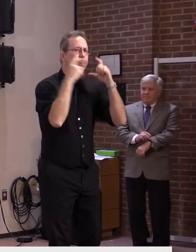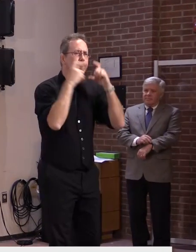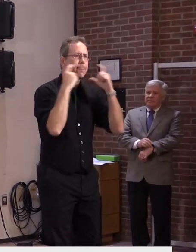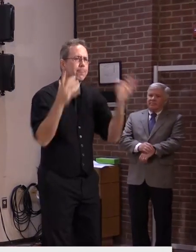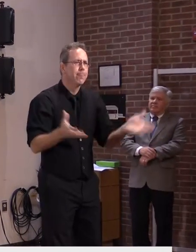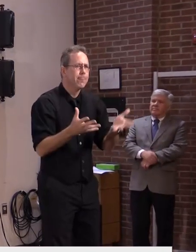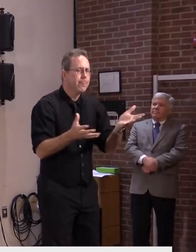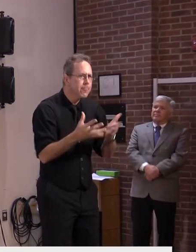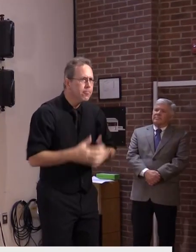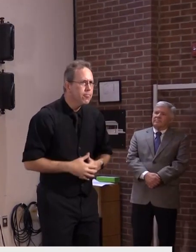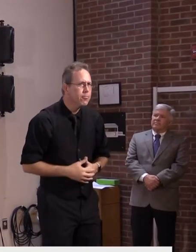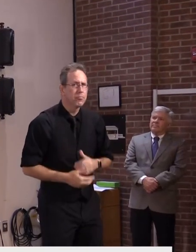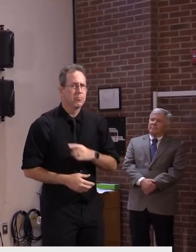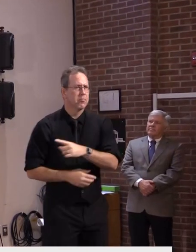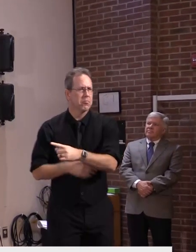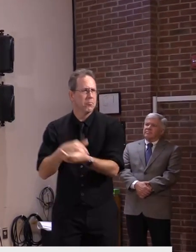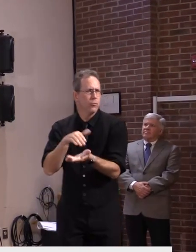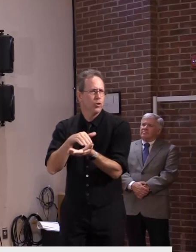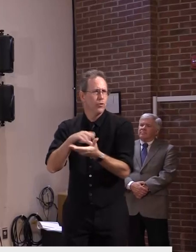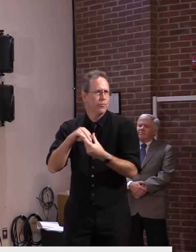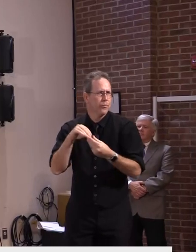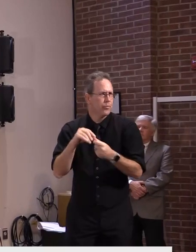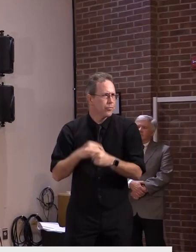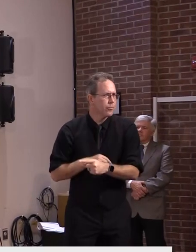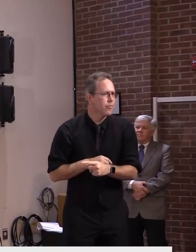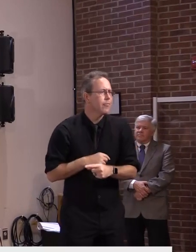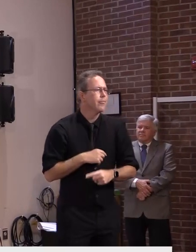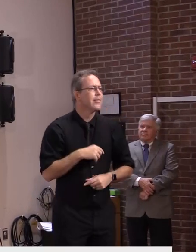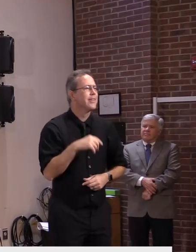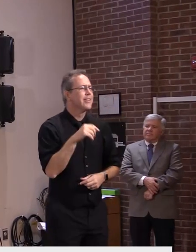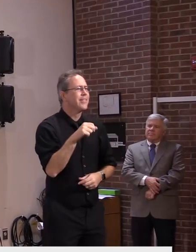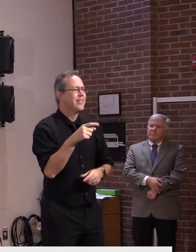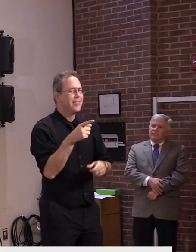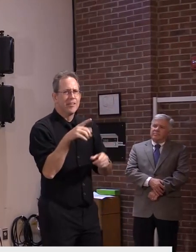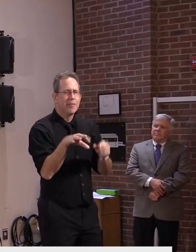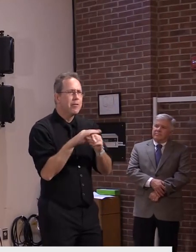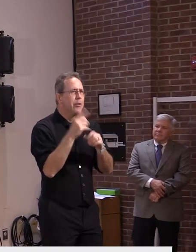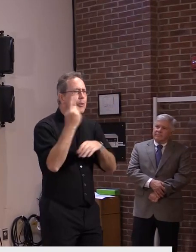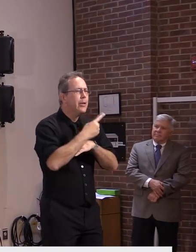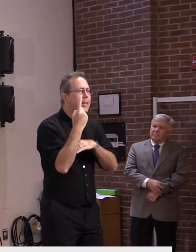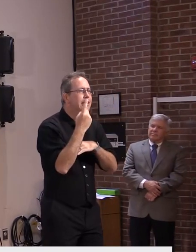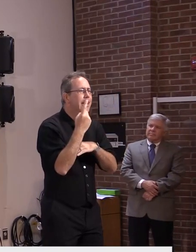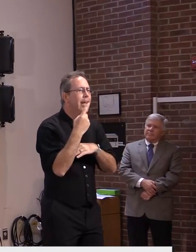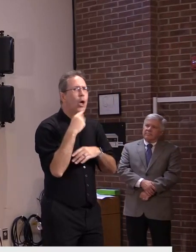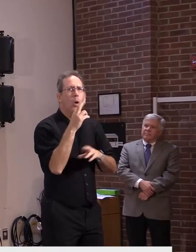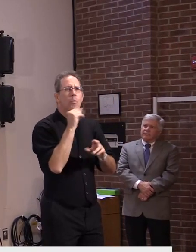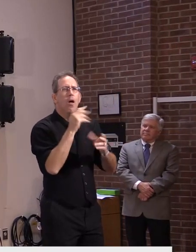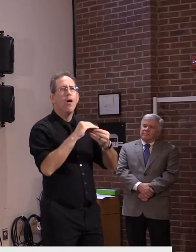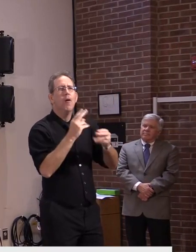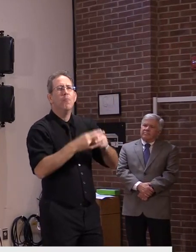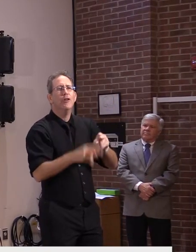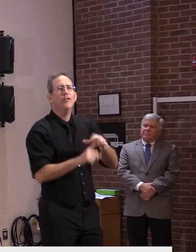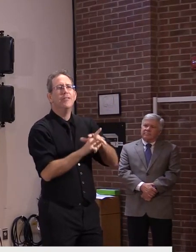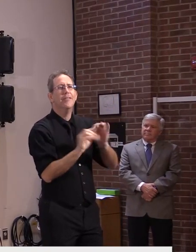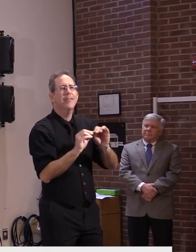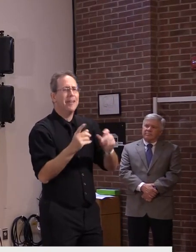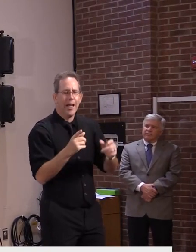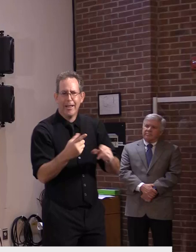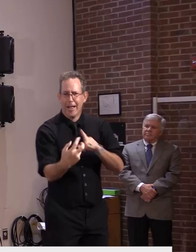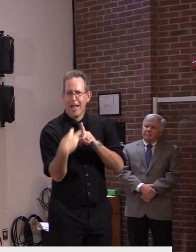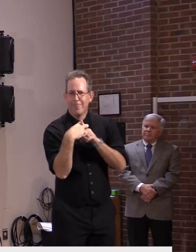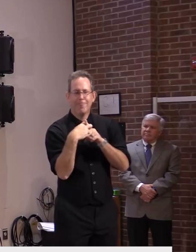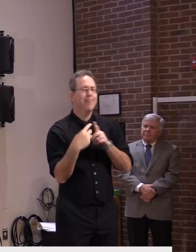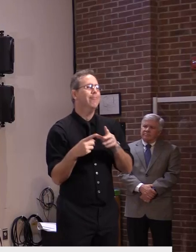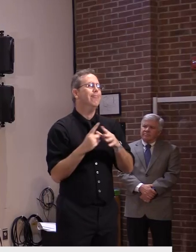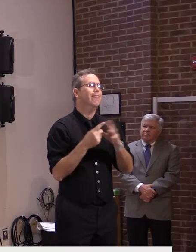Yes, thanks for the question, Ann. And of course, you picked the one day where I didn't give my usual paragraph of guidance because